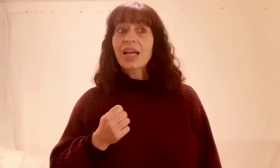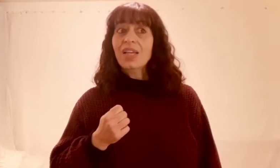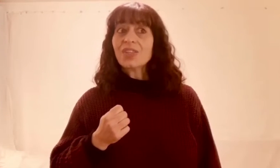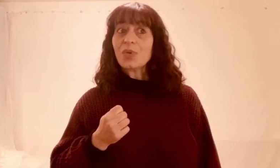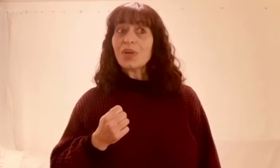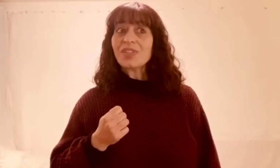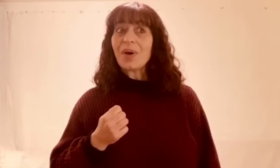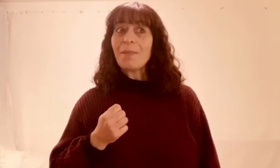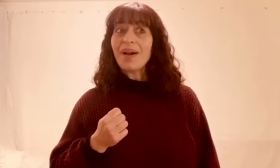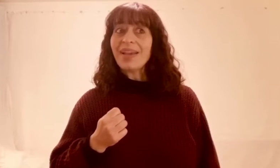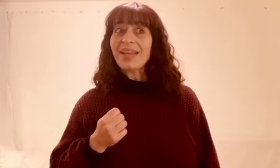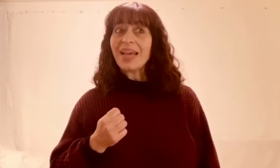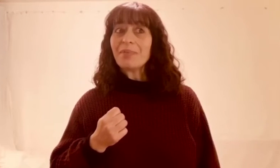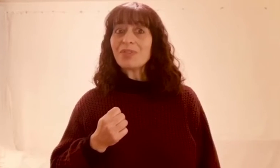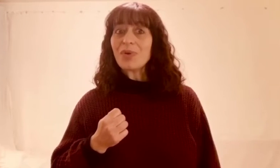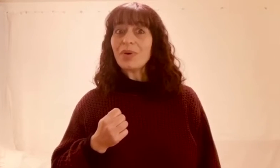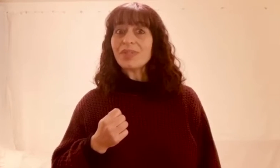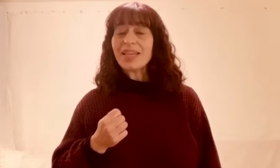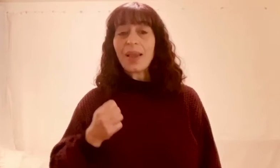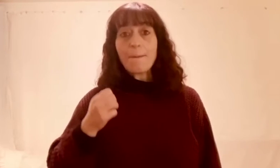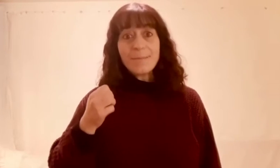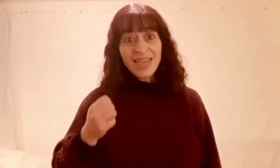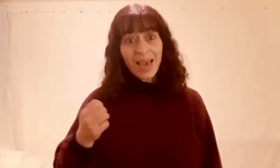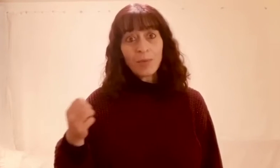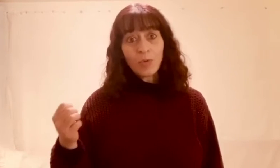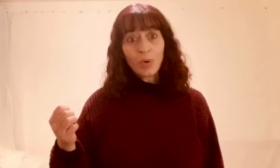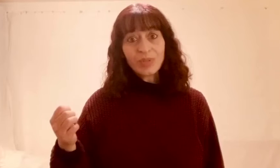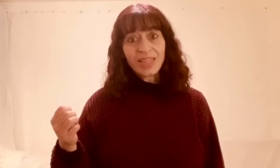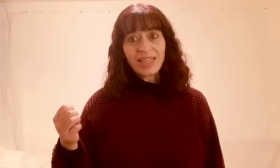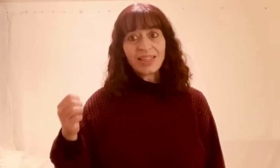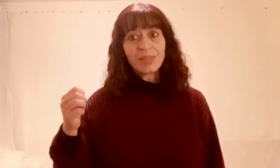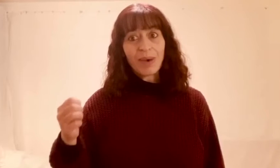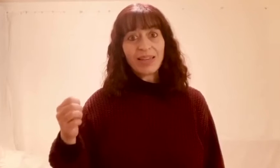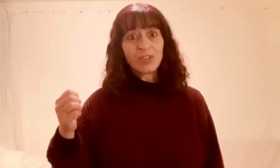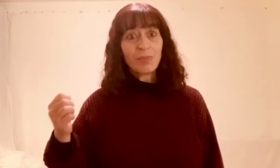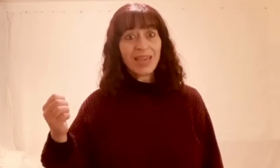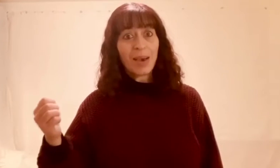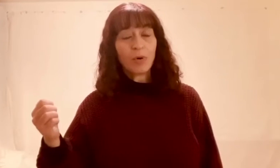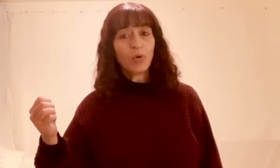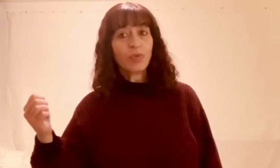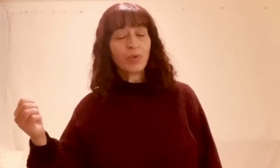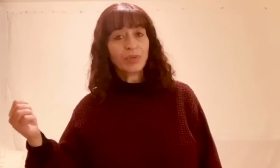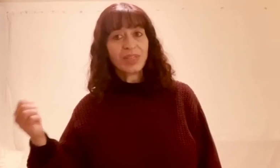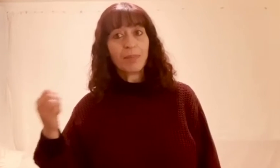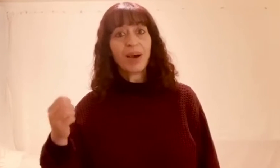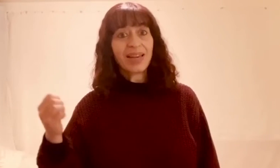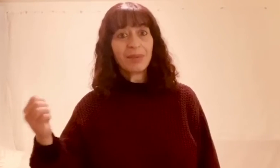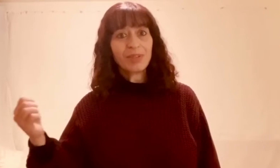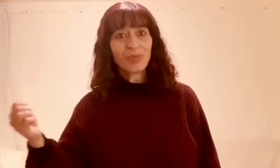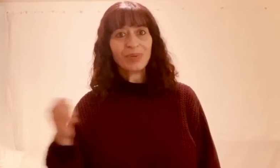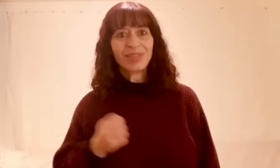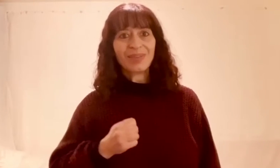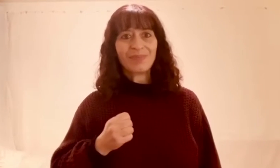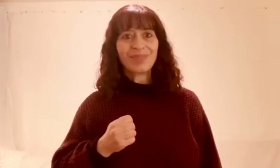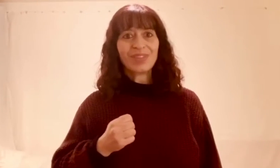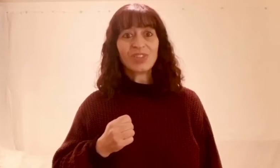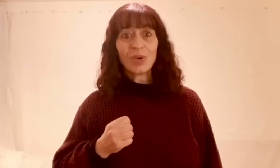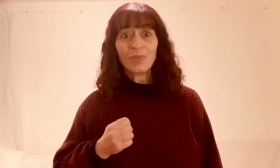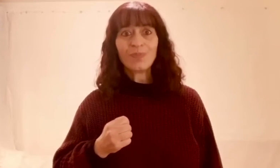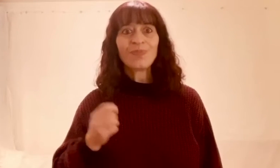So the words are, my name is Rosie, me llamo Rosie, the Spanish, me llamo Rosie, my name is Rosie. So in